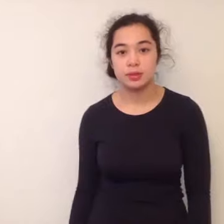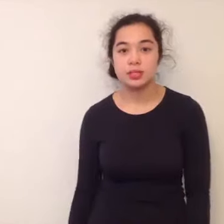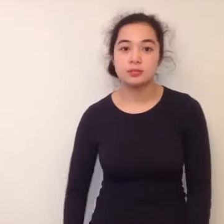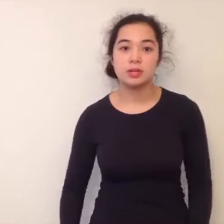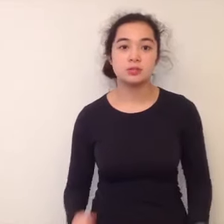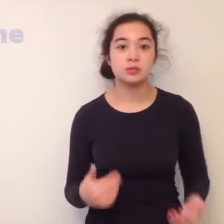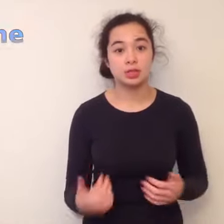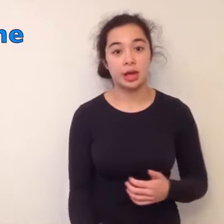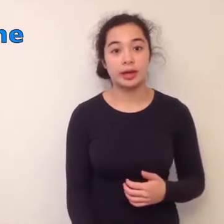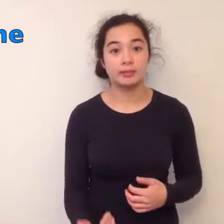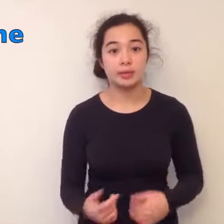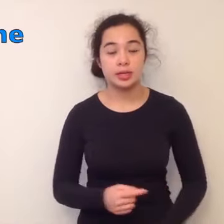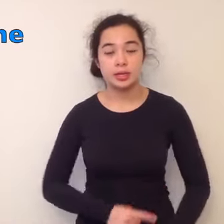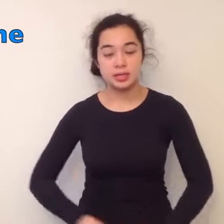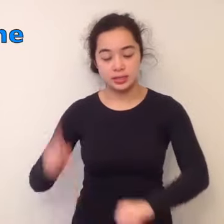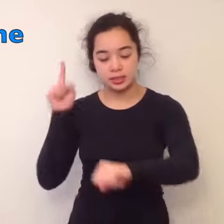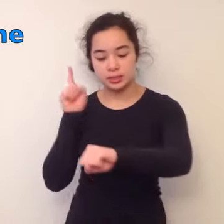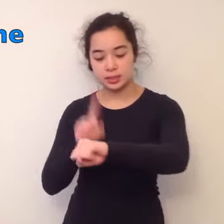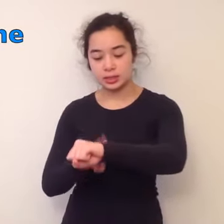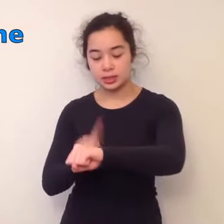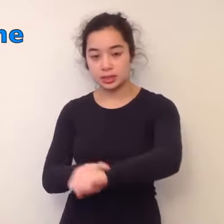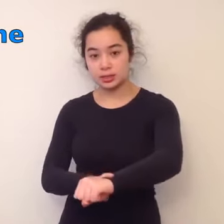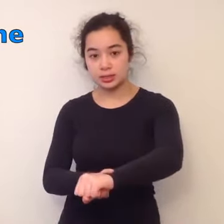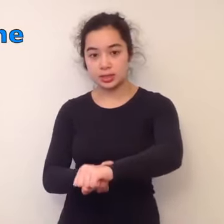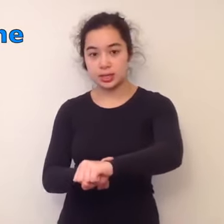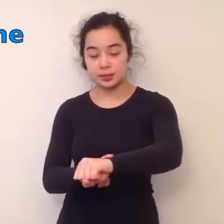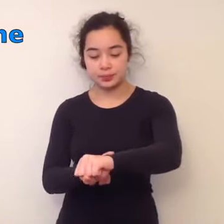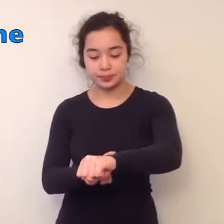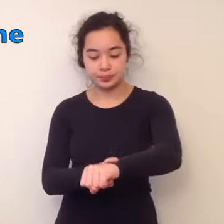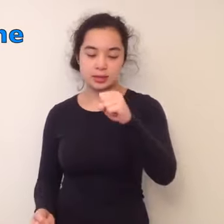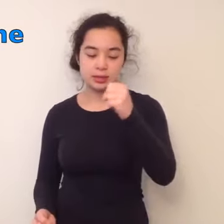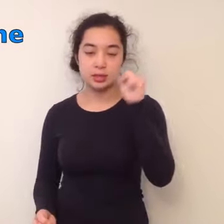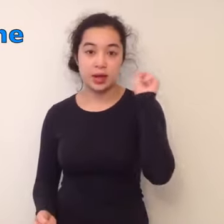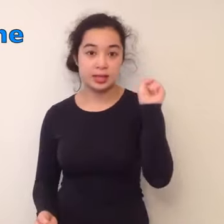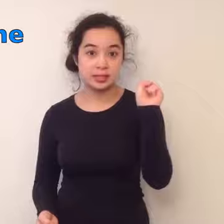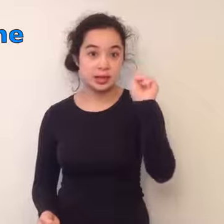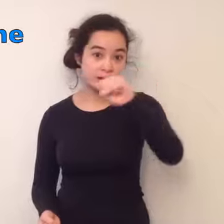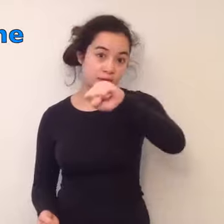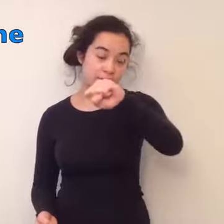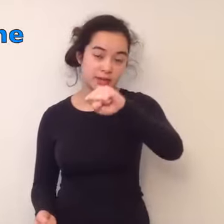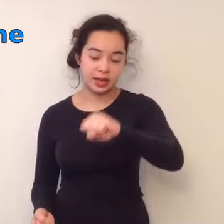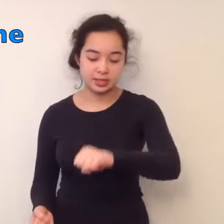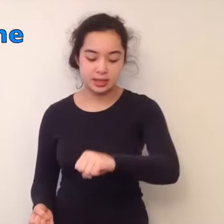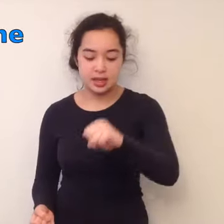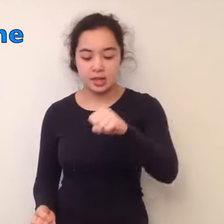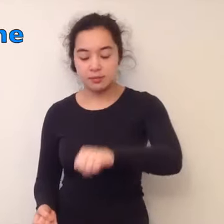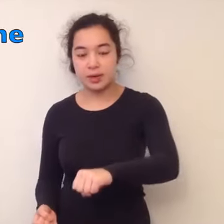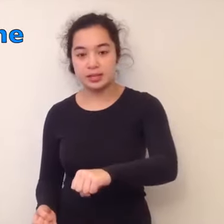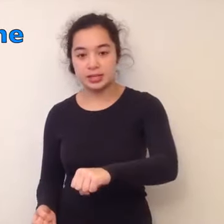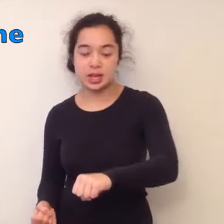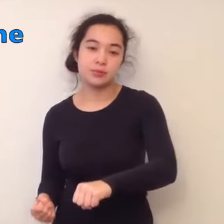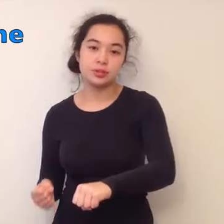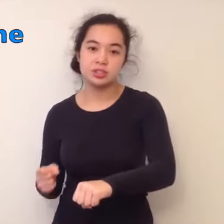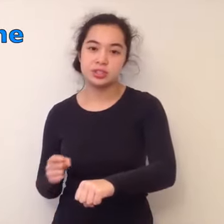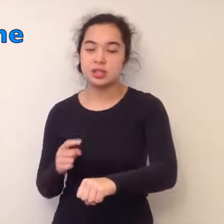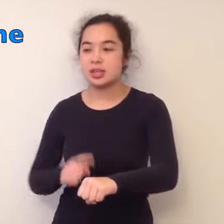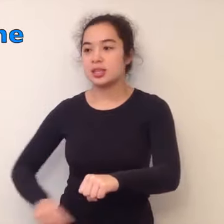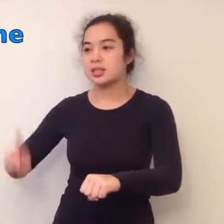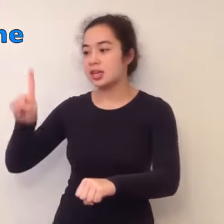So first of all, time is time. Take your X sign in your left hand and face that downwards. Then take